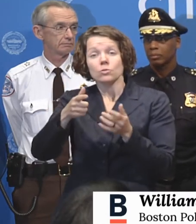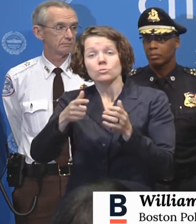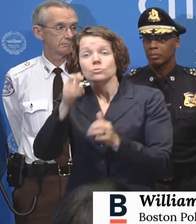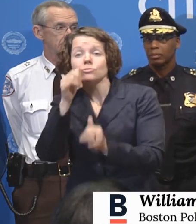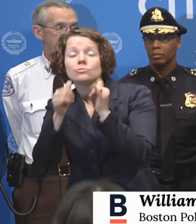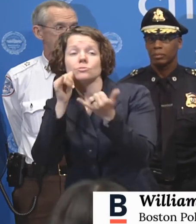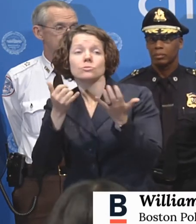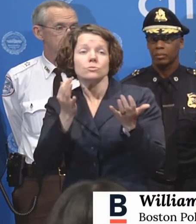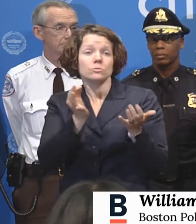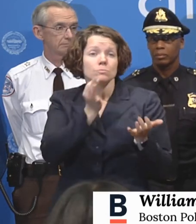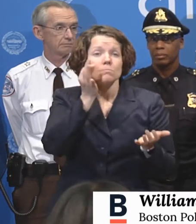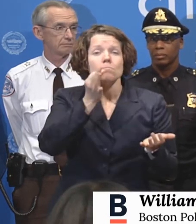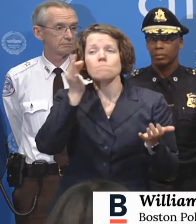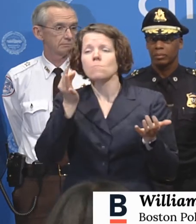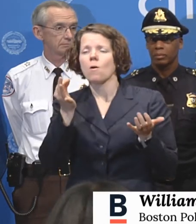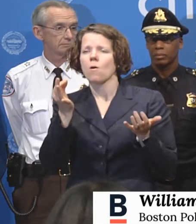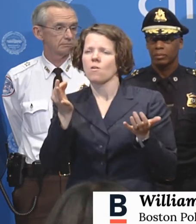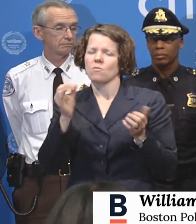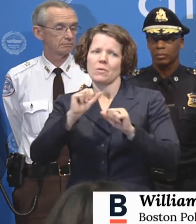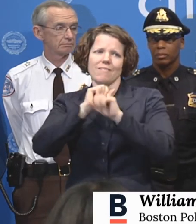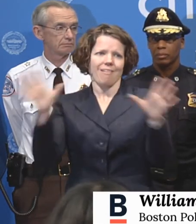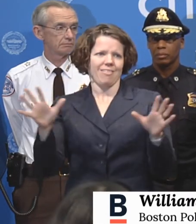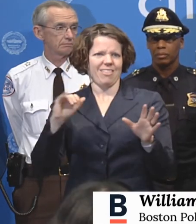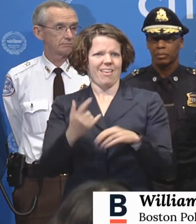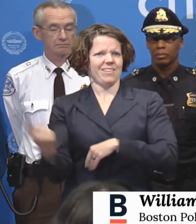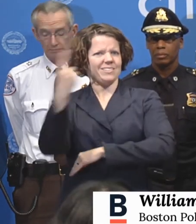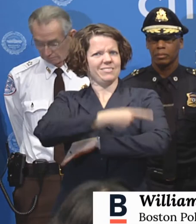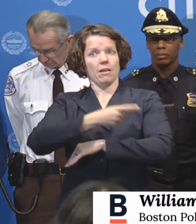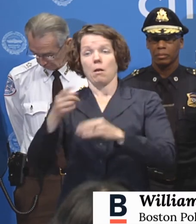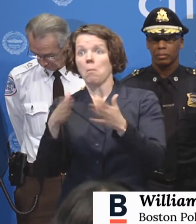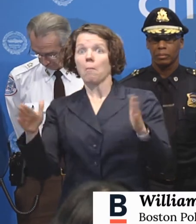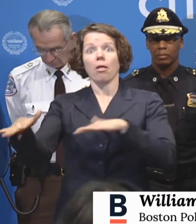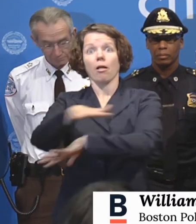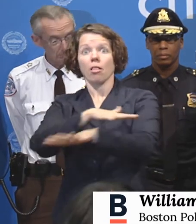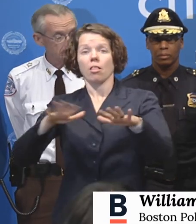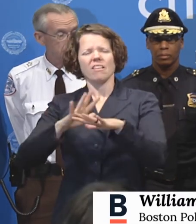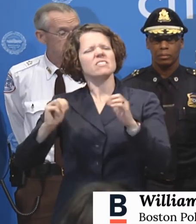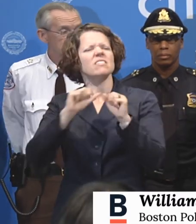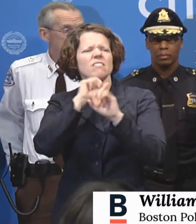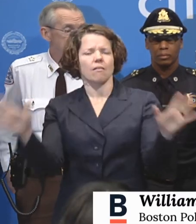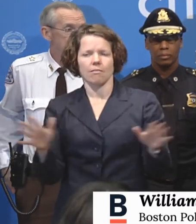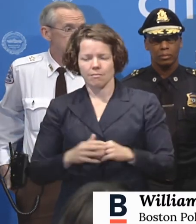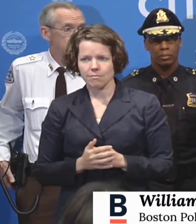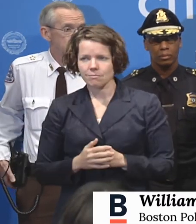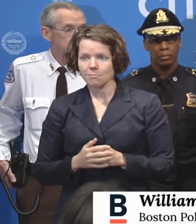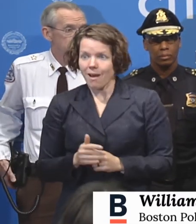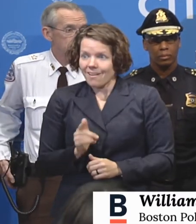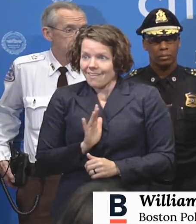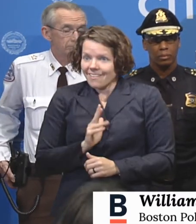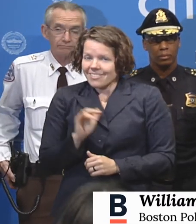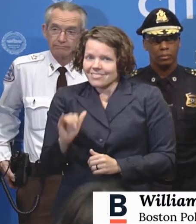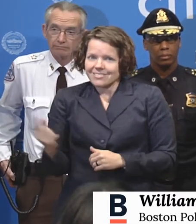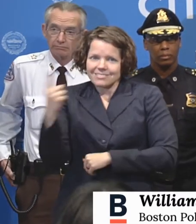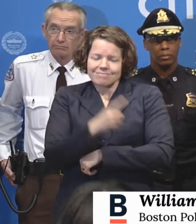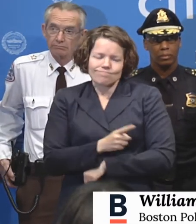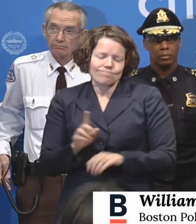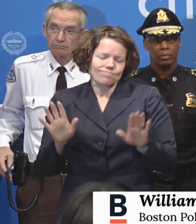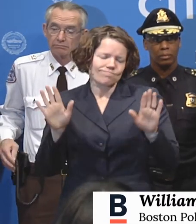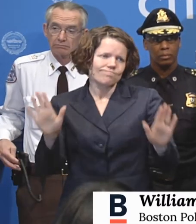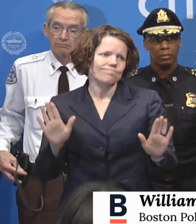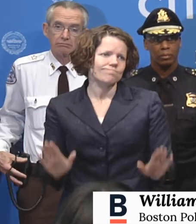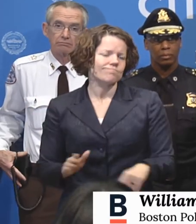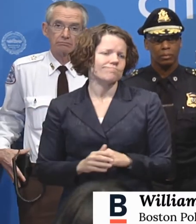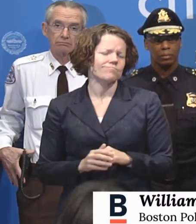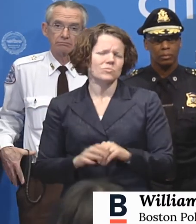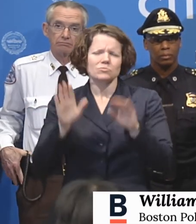Smoking prohibited. But again, it's a family day. It's a great day for the city of Boston. And we just wanted to remind